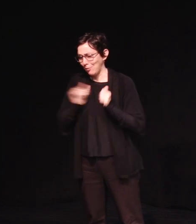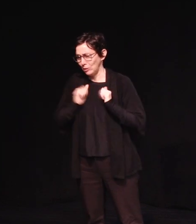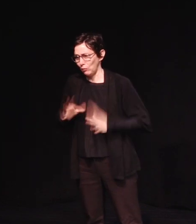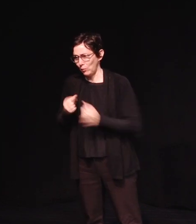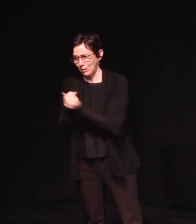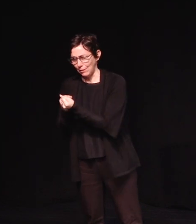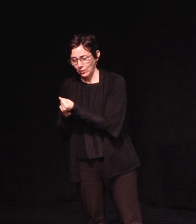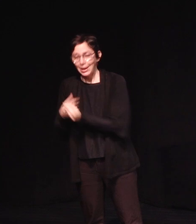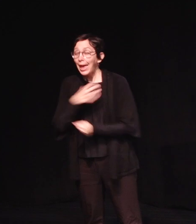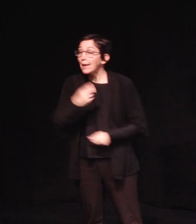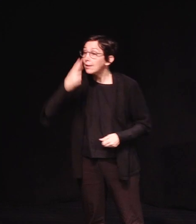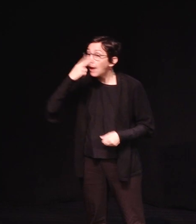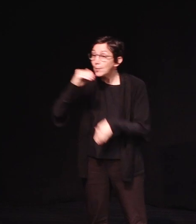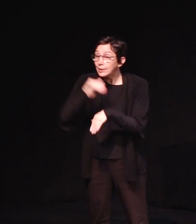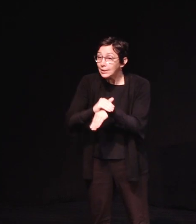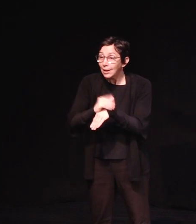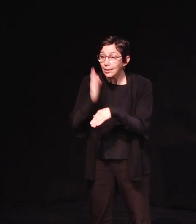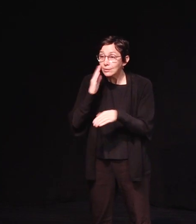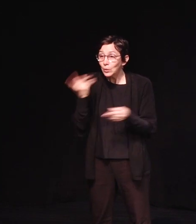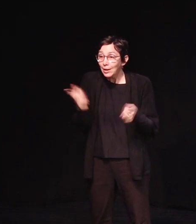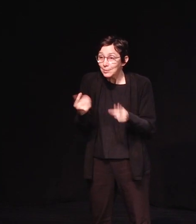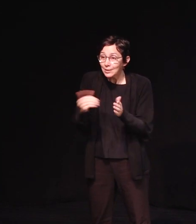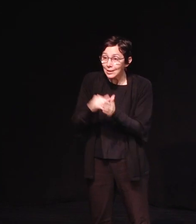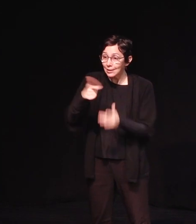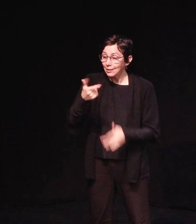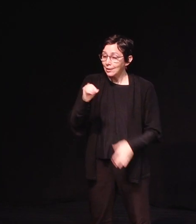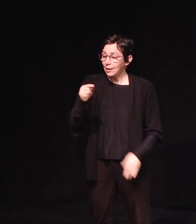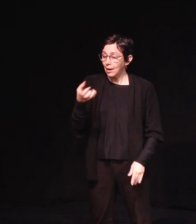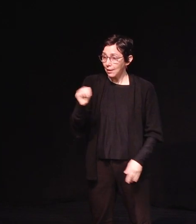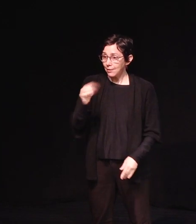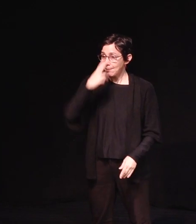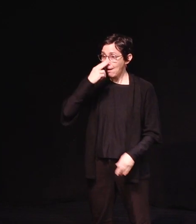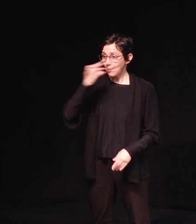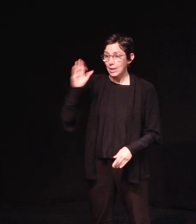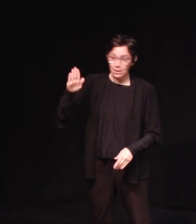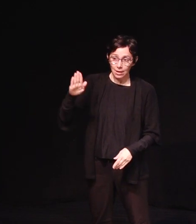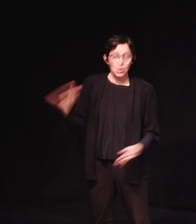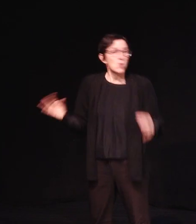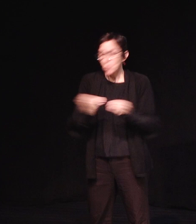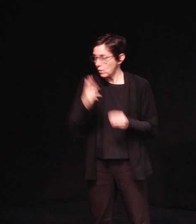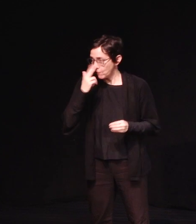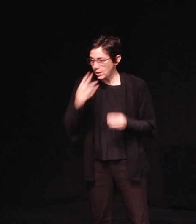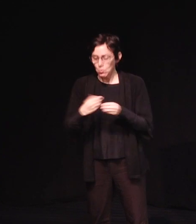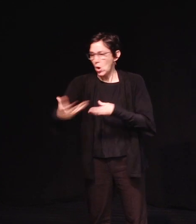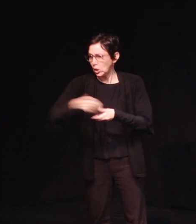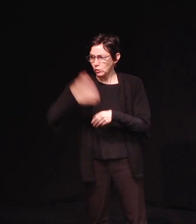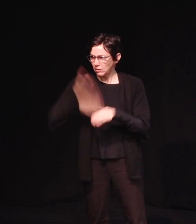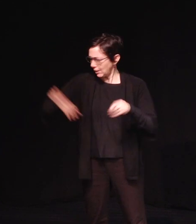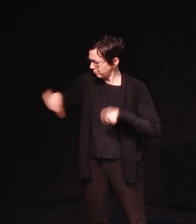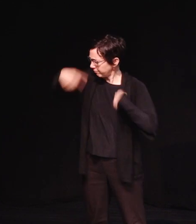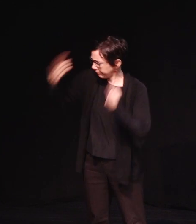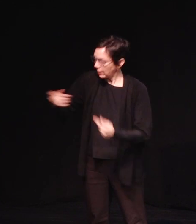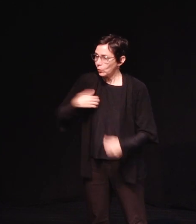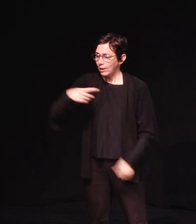our comedy night is back at the Gotham Comedy Club. It's going to be funnier and more inclusive than ever. We have Pevar